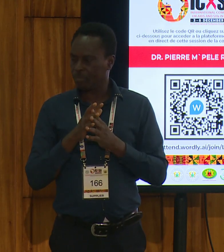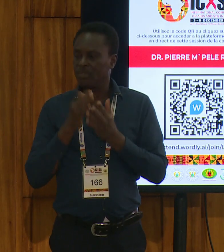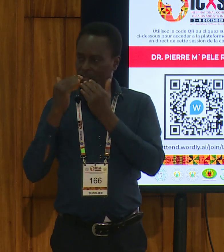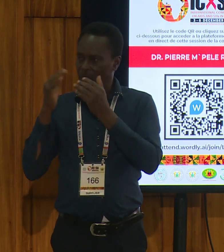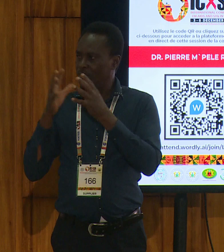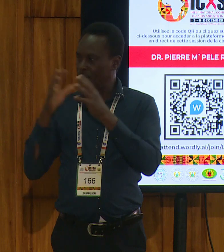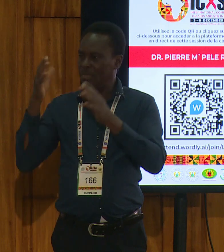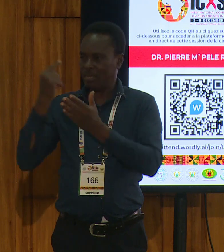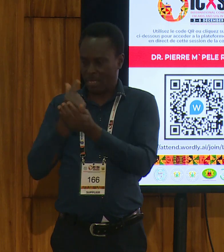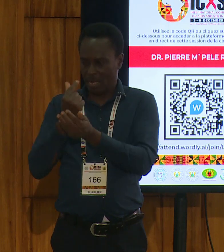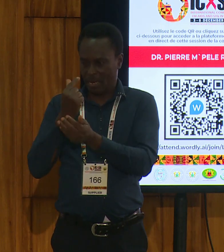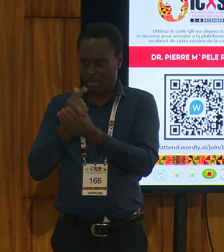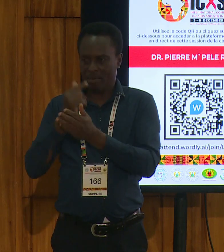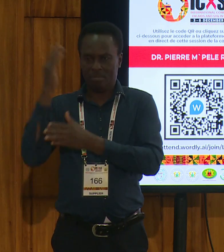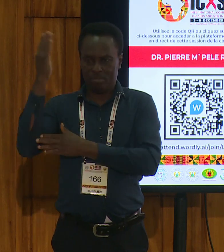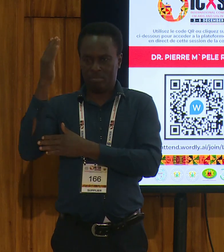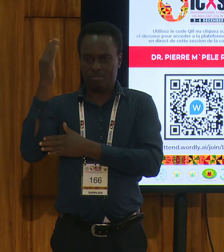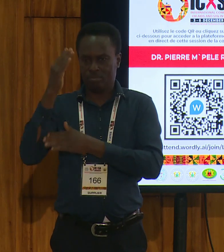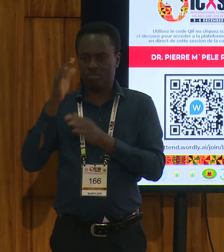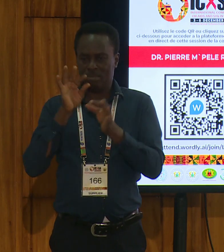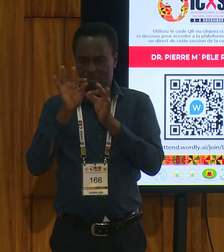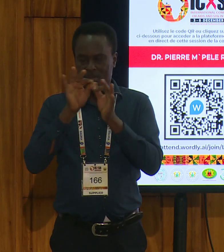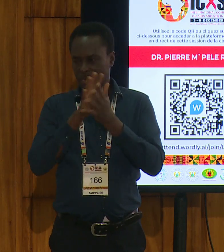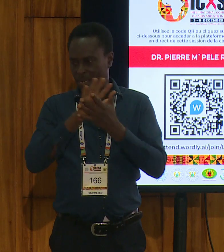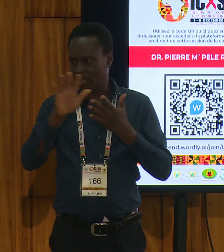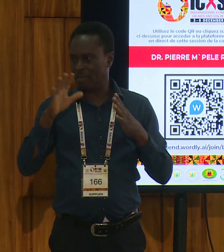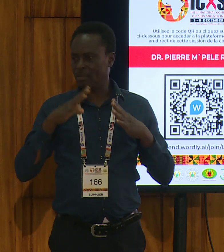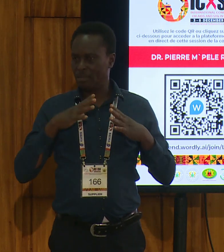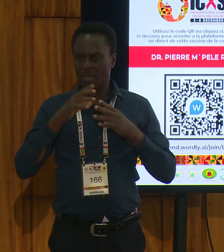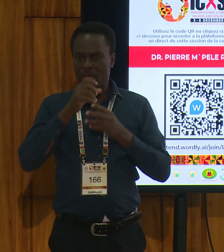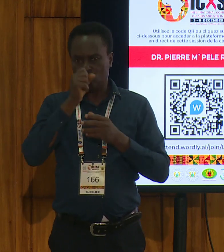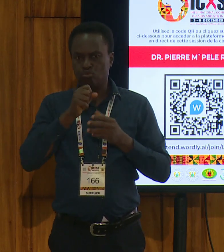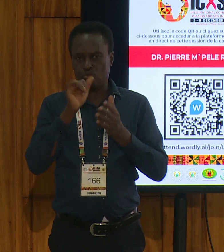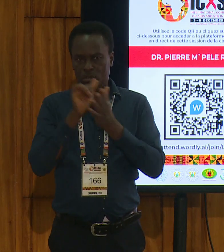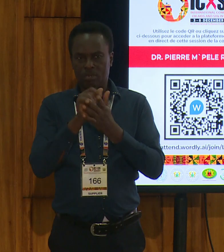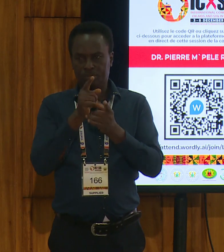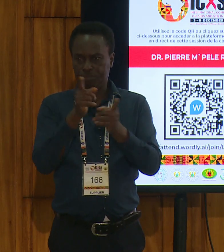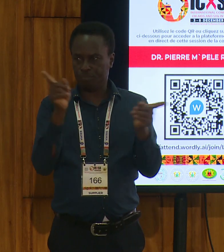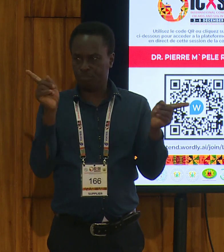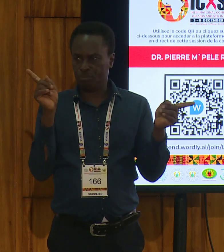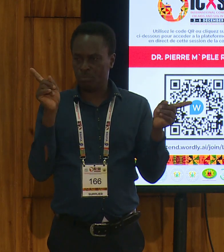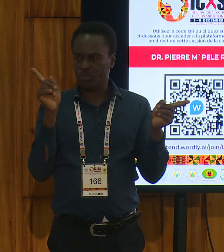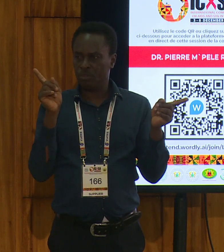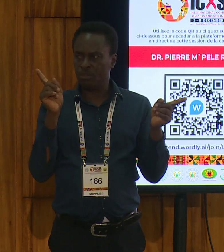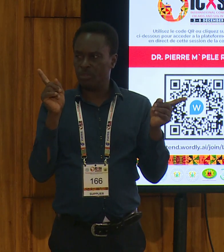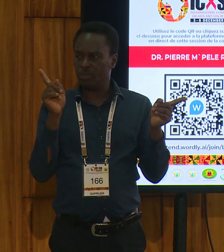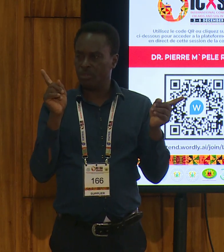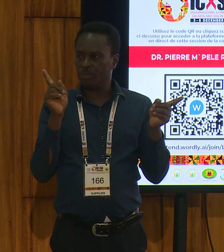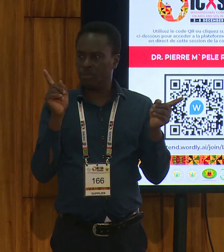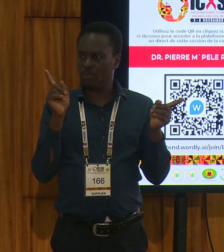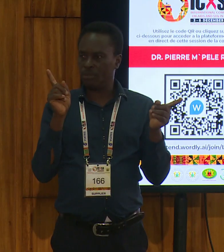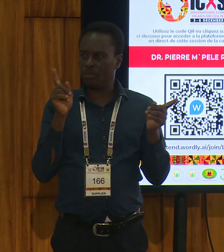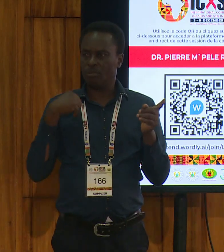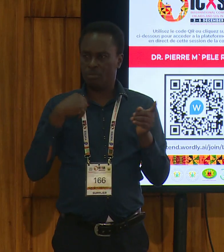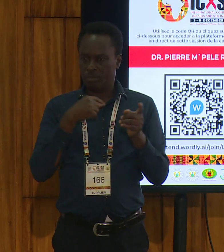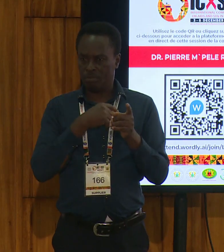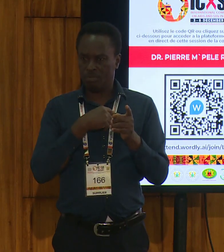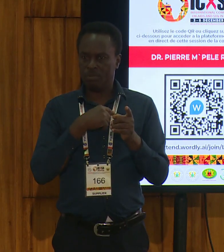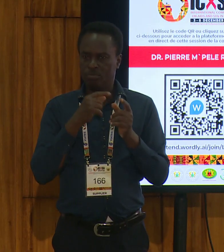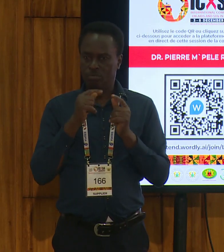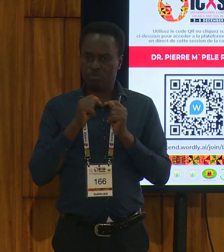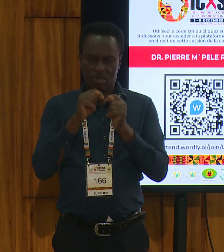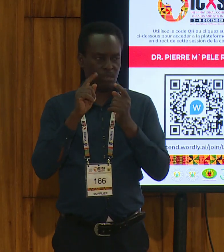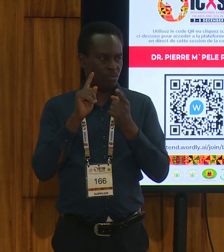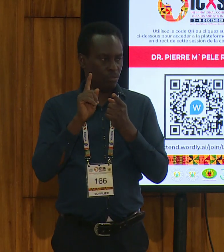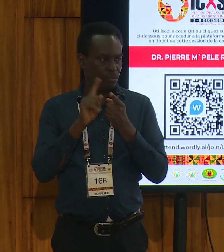much to Ghana for this very interesting presentation, and I'm sure that's going to be quite stimulating our reflections